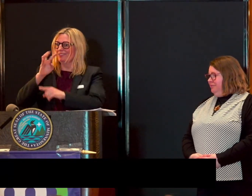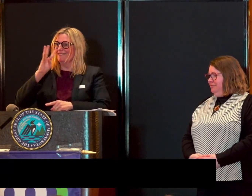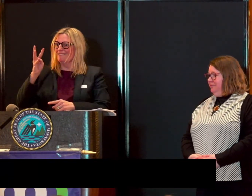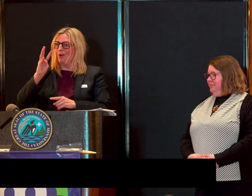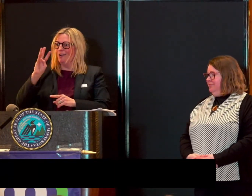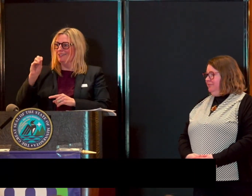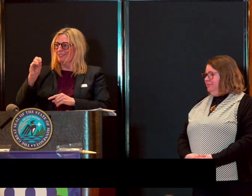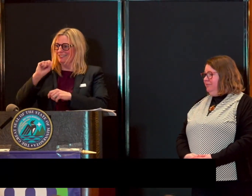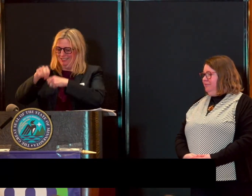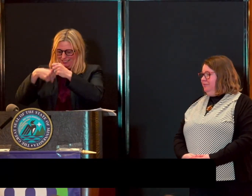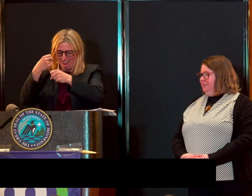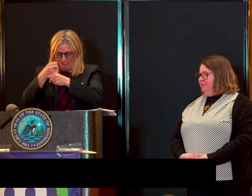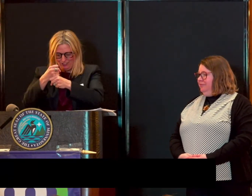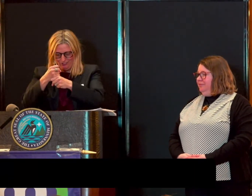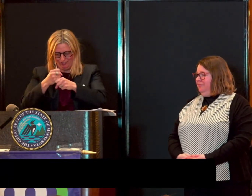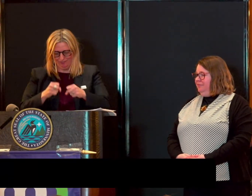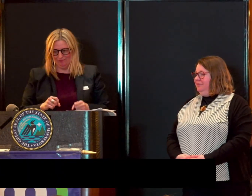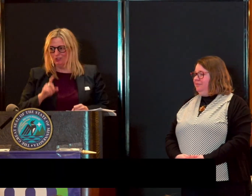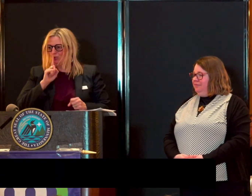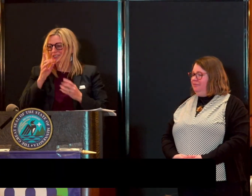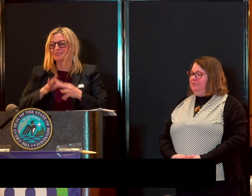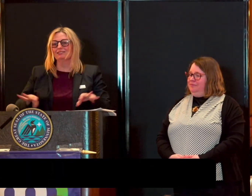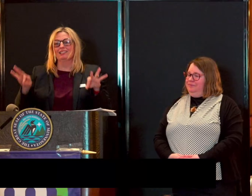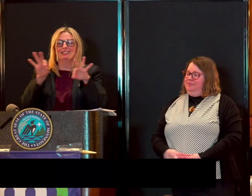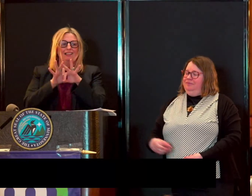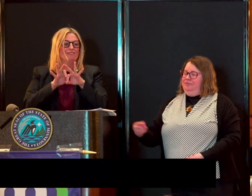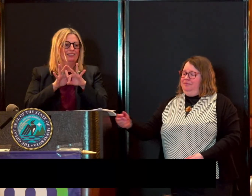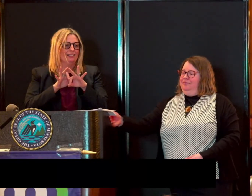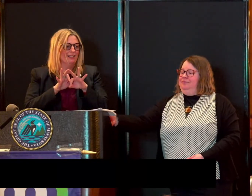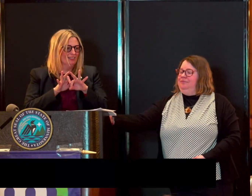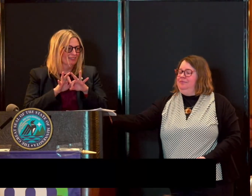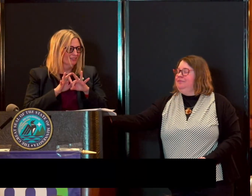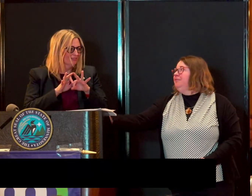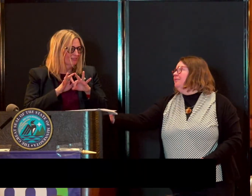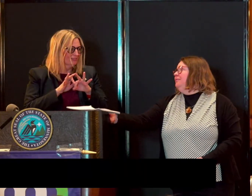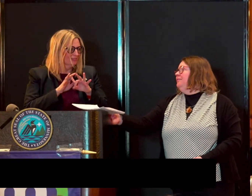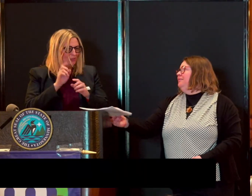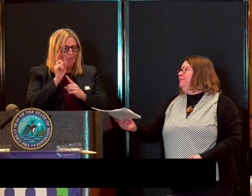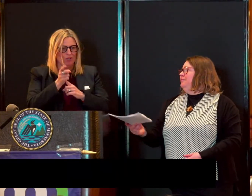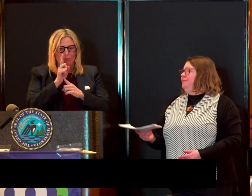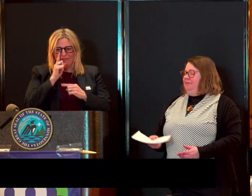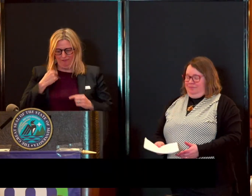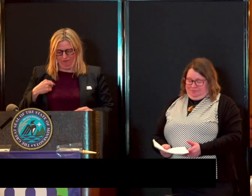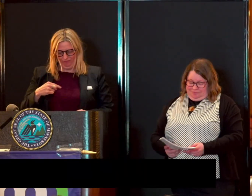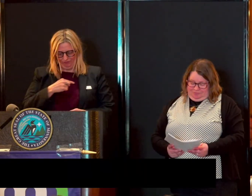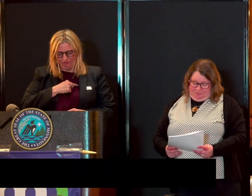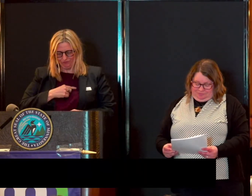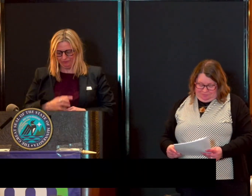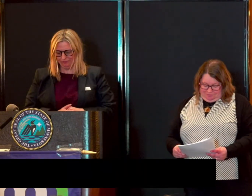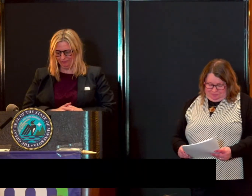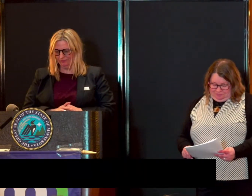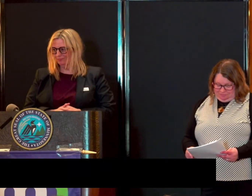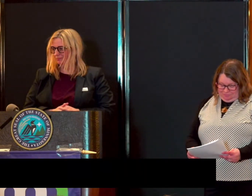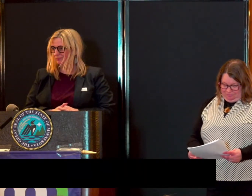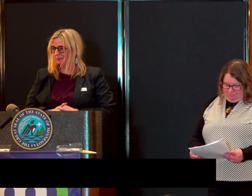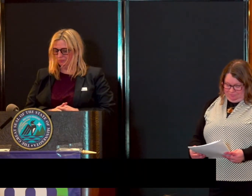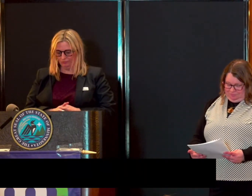The commission's been working for a long time, and we've made it to that 40th anniversary. Very significant.